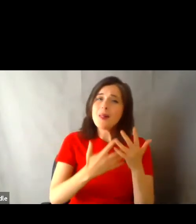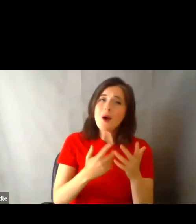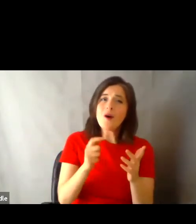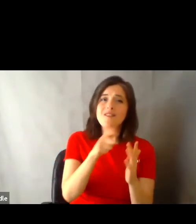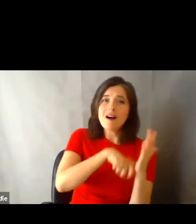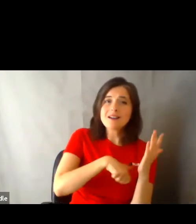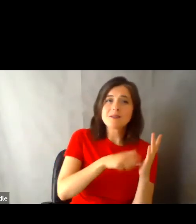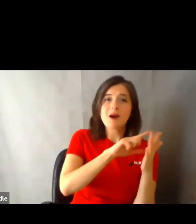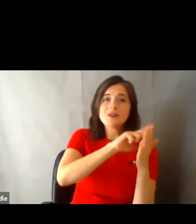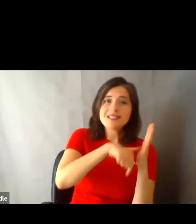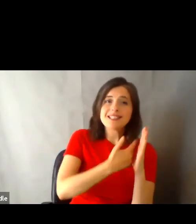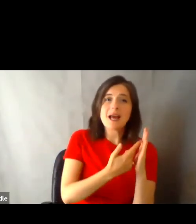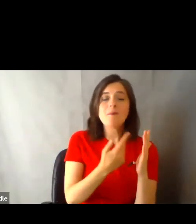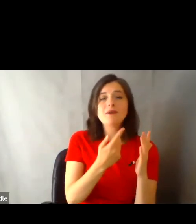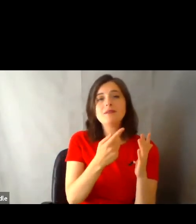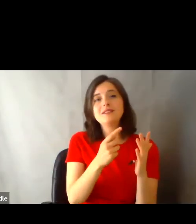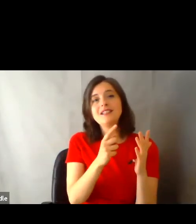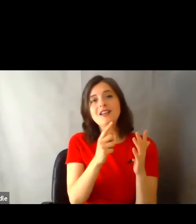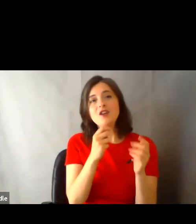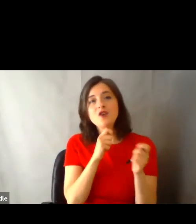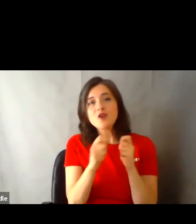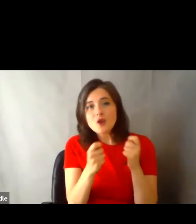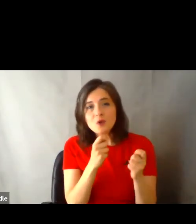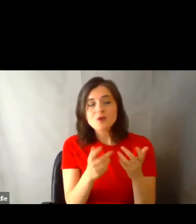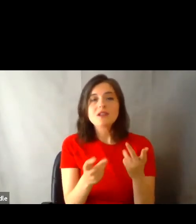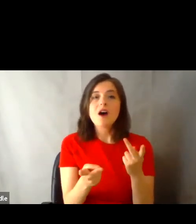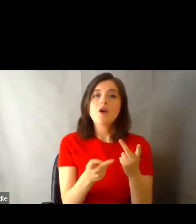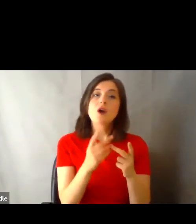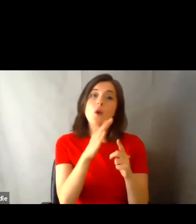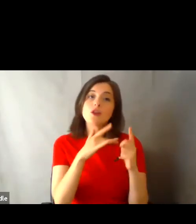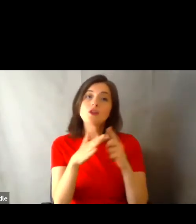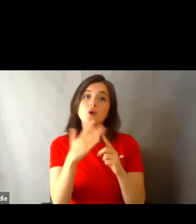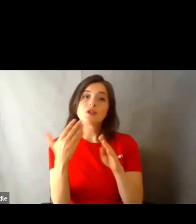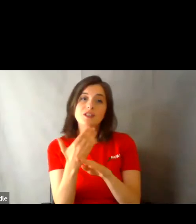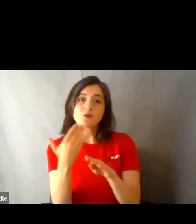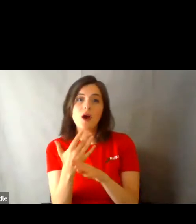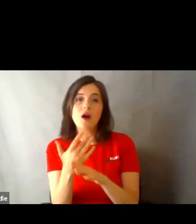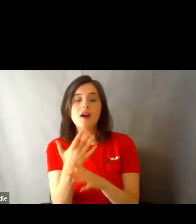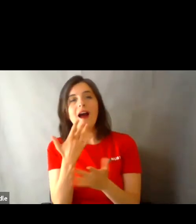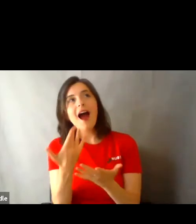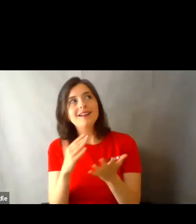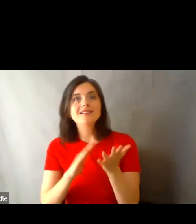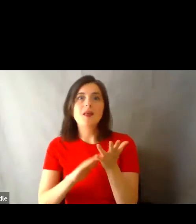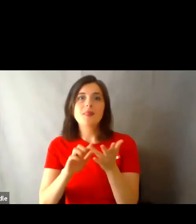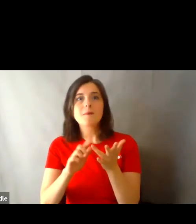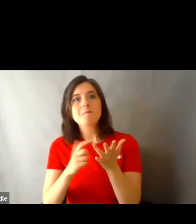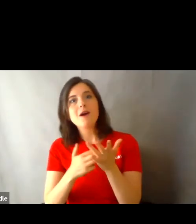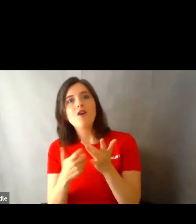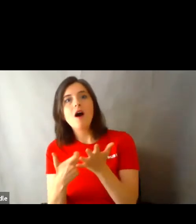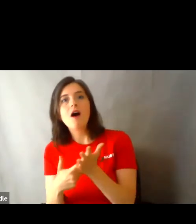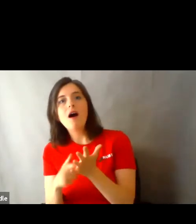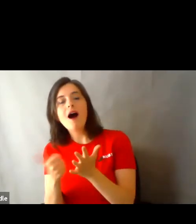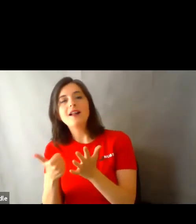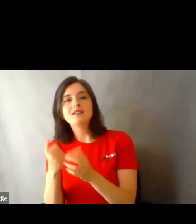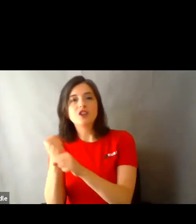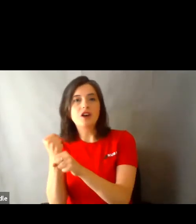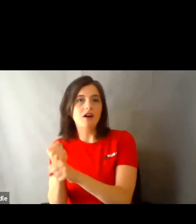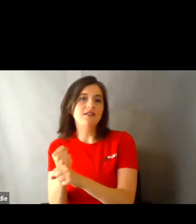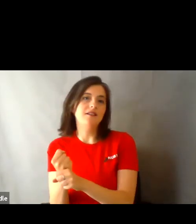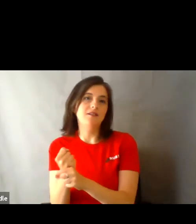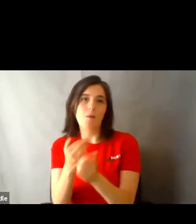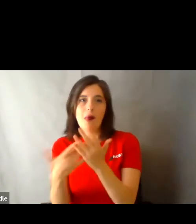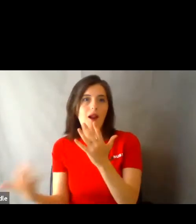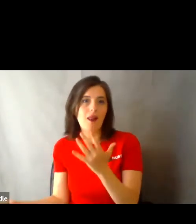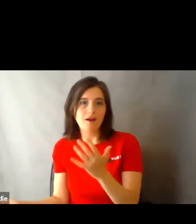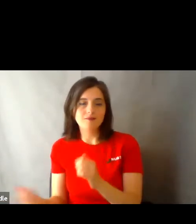The Socialist Worker, and also the Mirror and the Guardian, to name but a few. And I've got to mention at this point that, as well